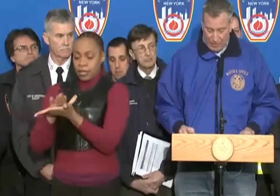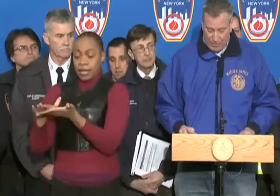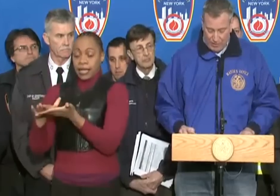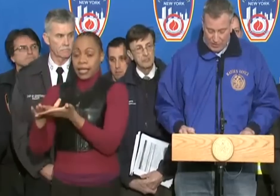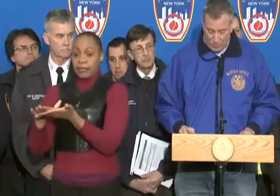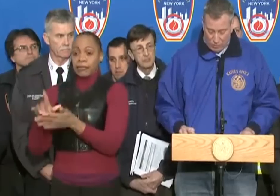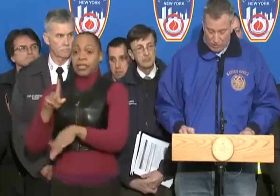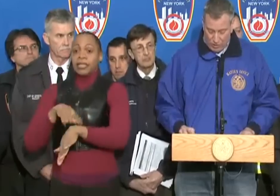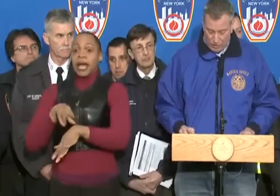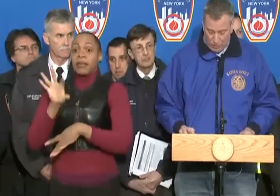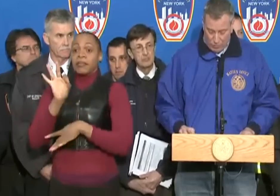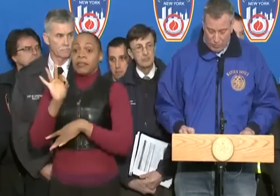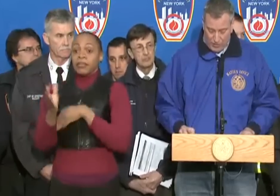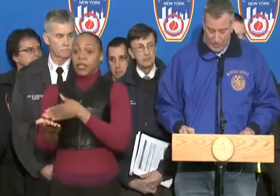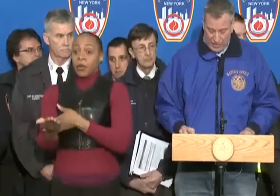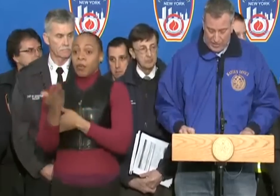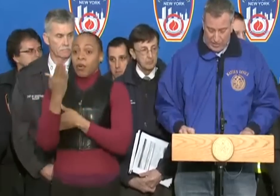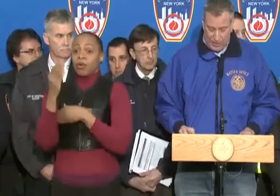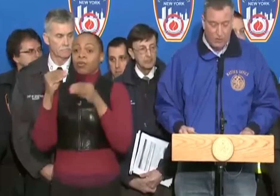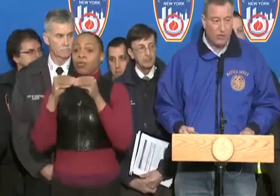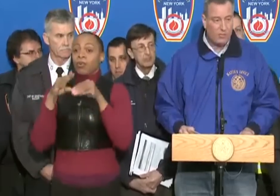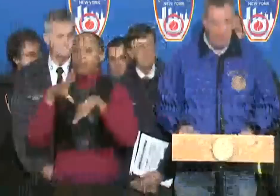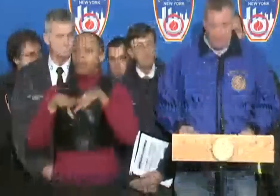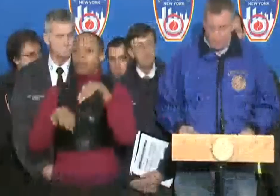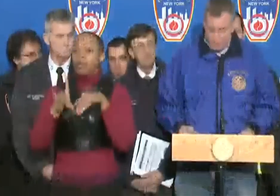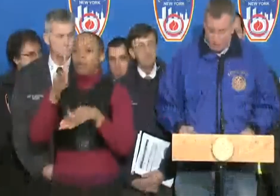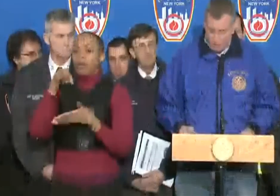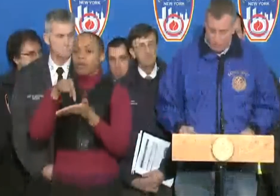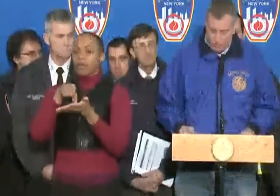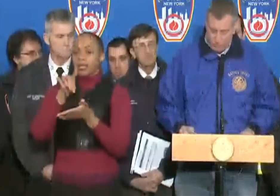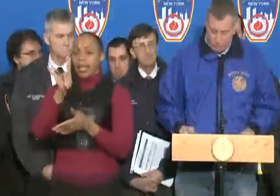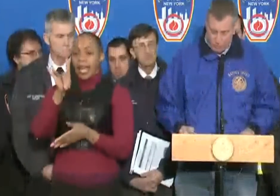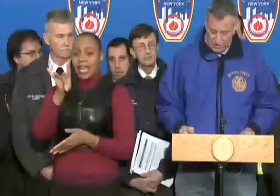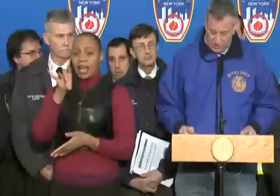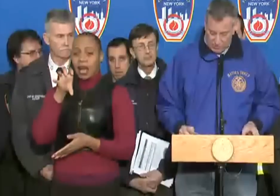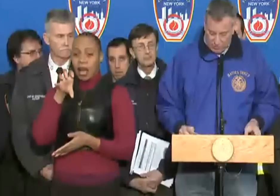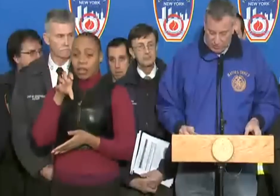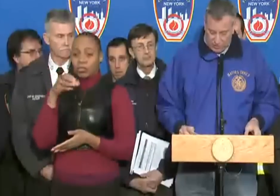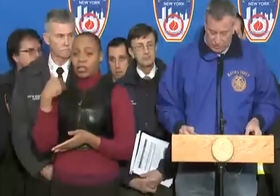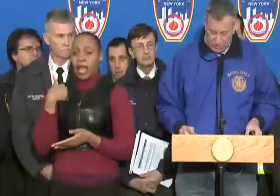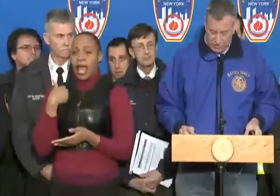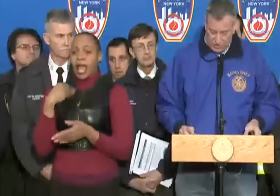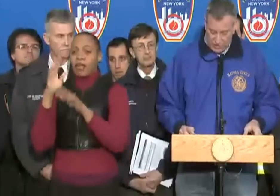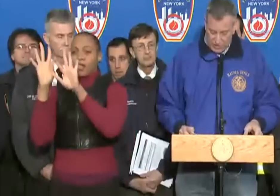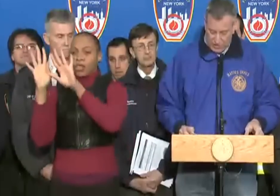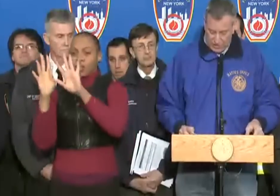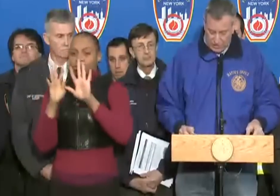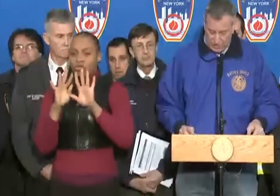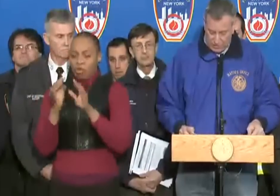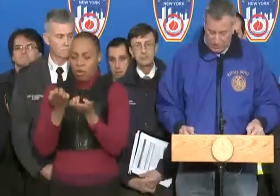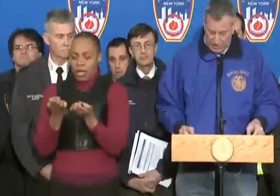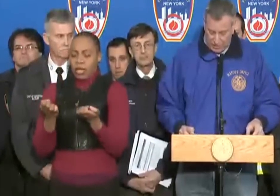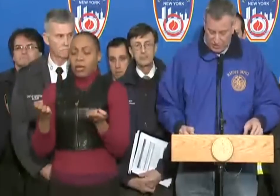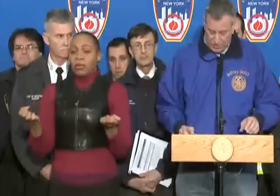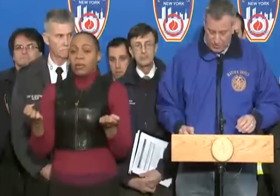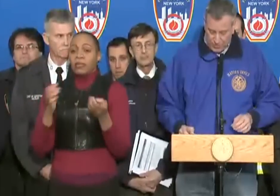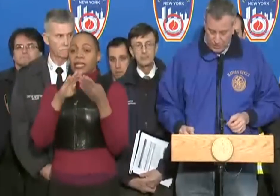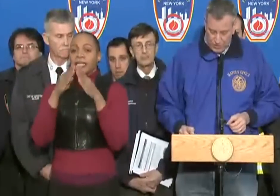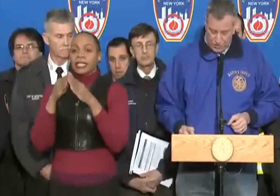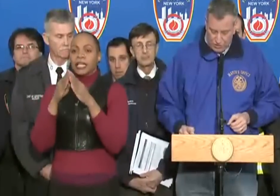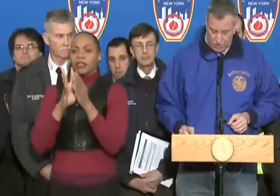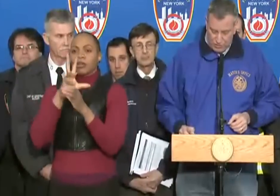9 a.m. this morning, there are more than 1,800 pieces of snow removal equipment deployed across the city. That includes